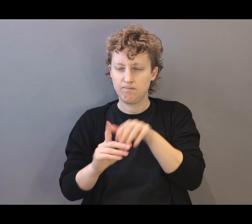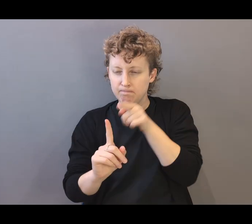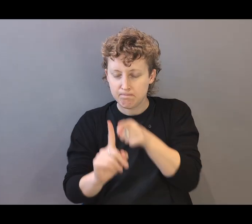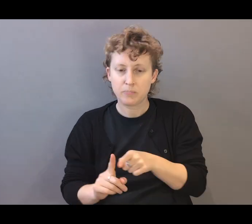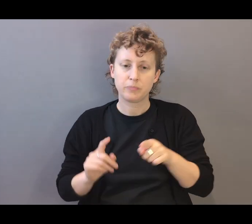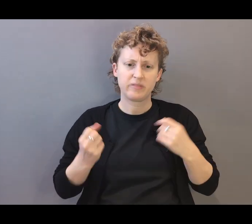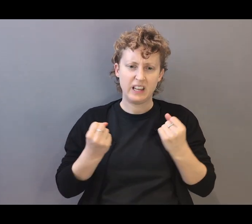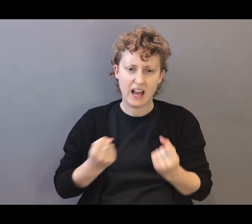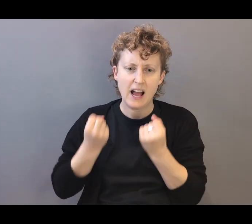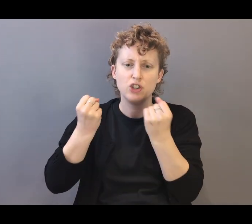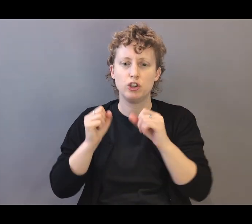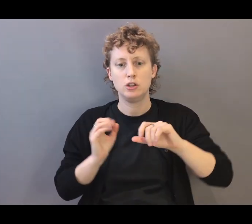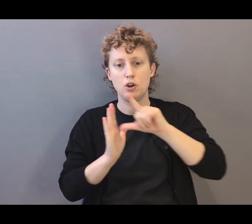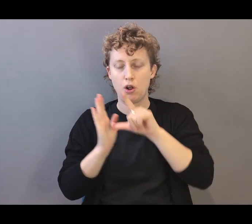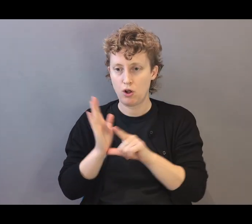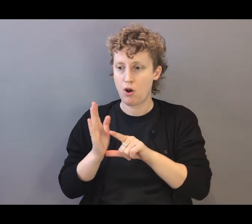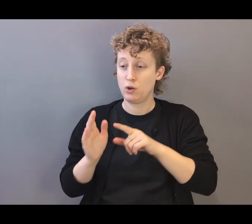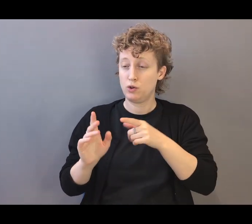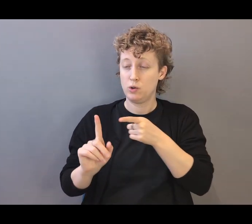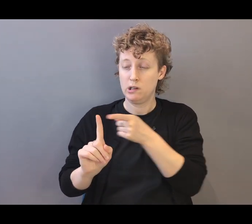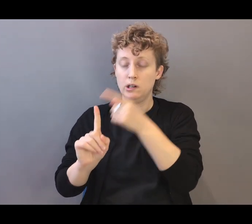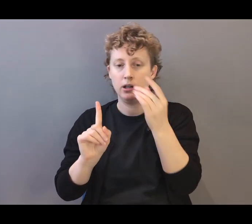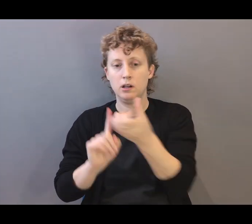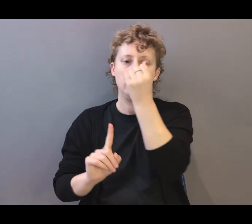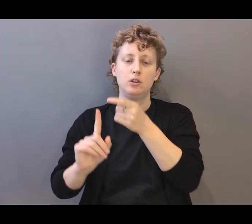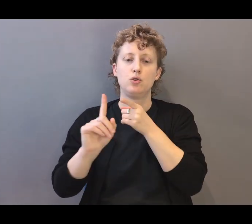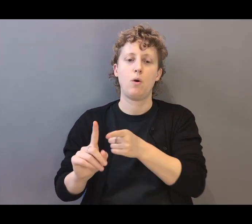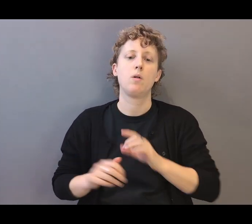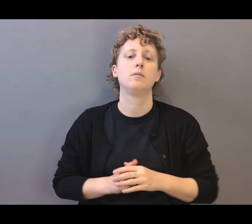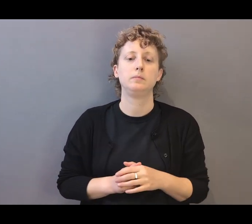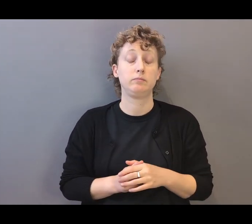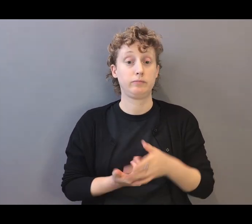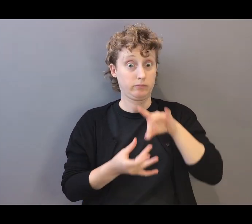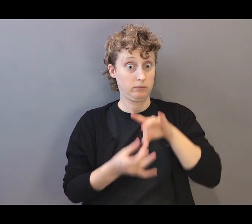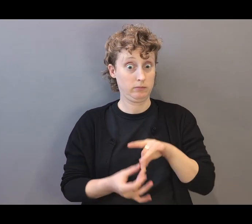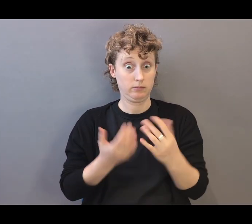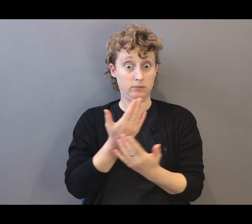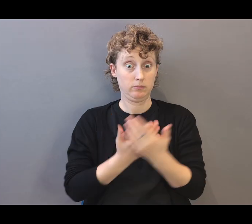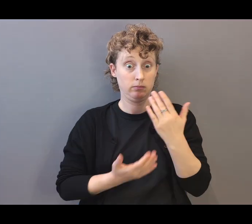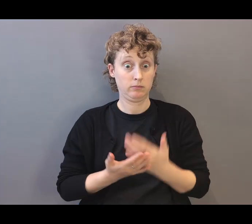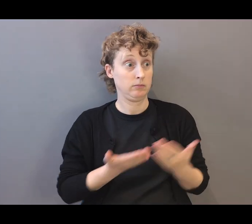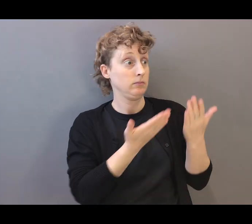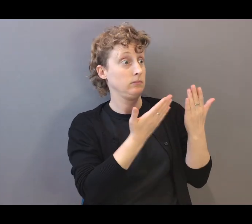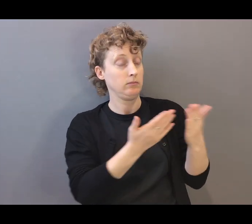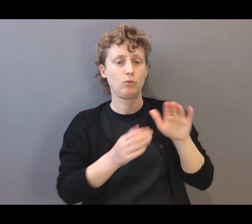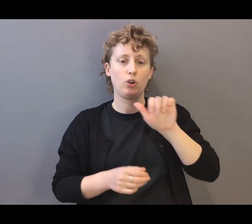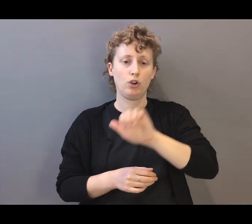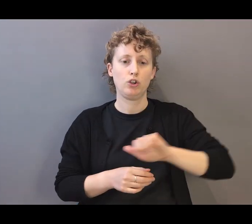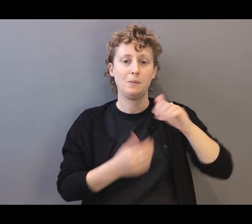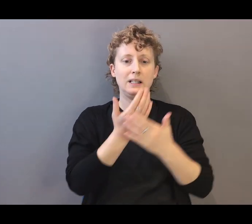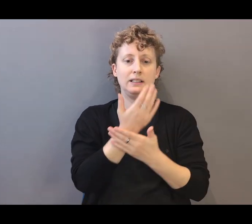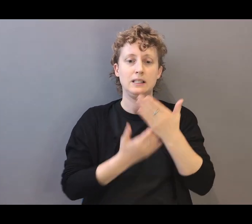initiatives or legislation to achieve such goals. So when it comes to disability, we have the European Disability Strategy that